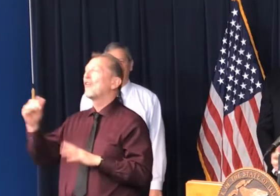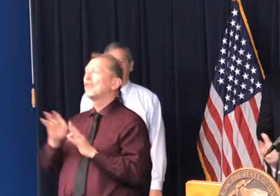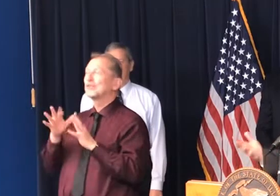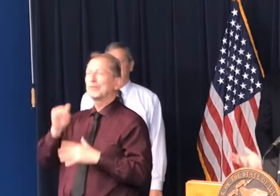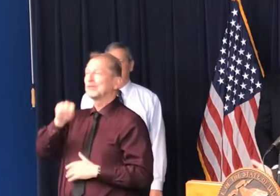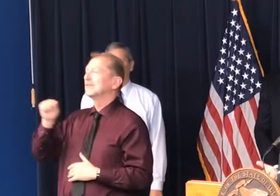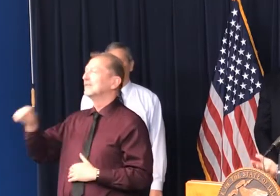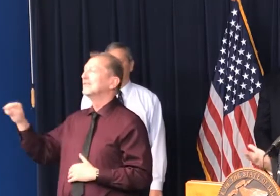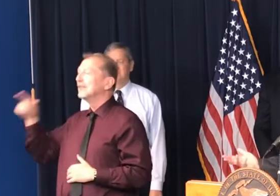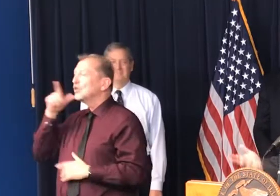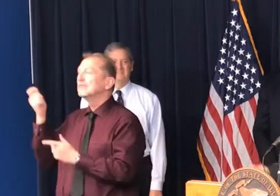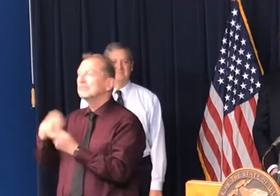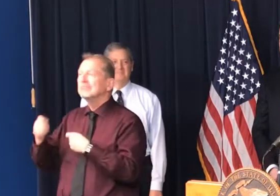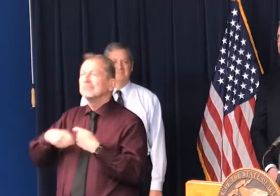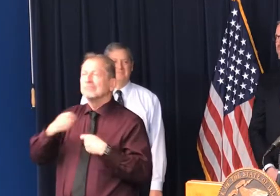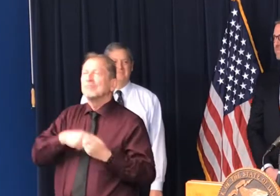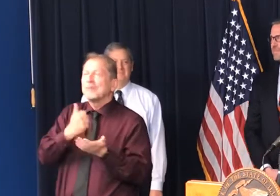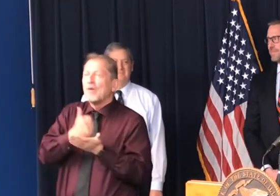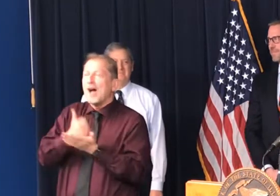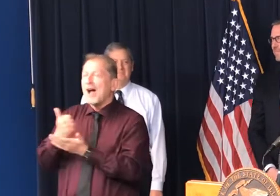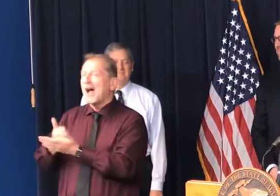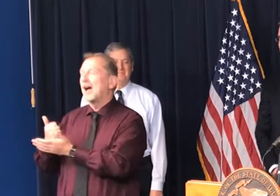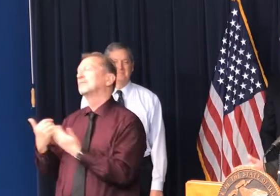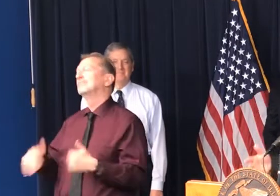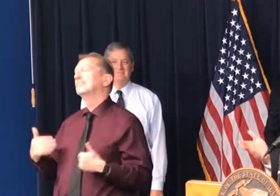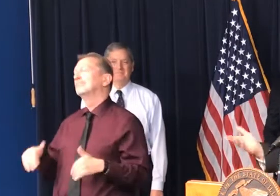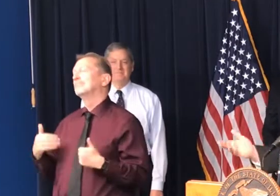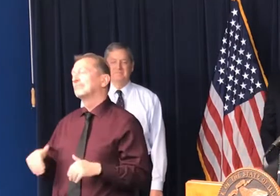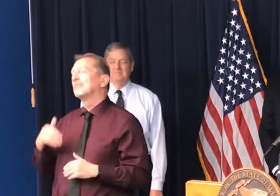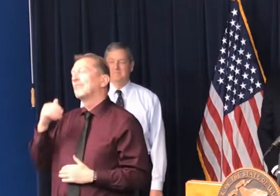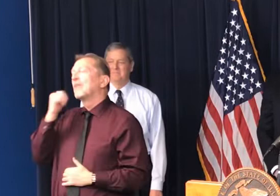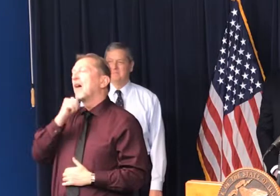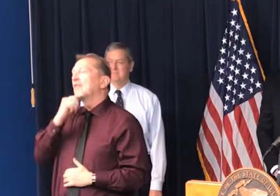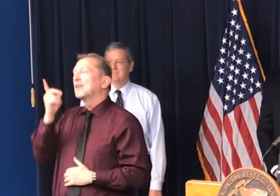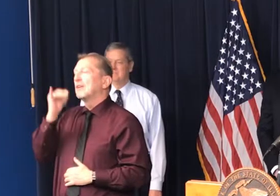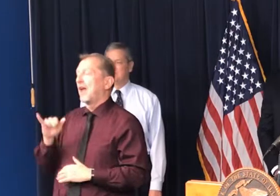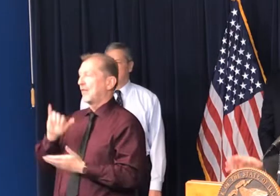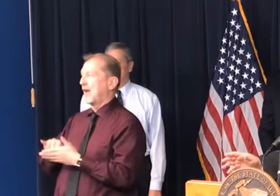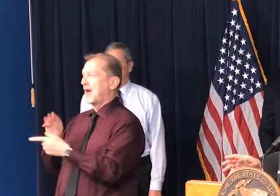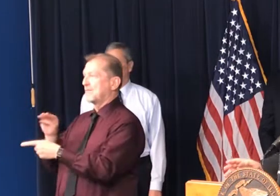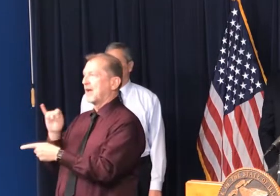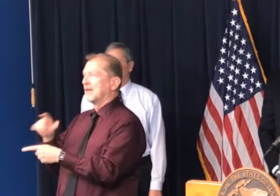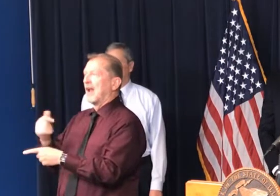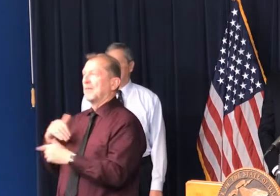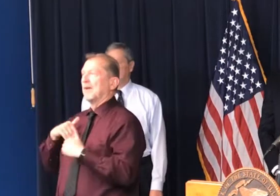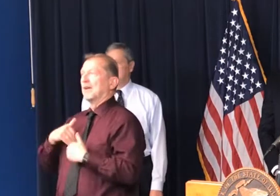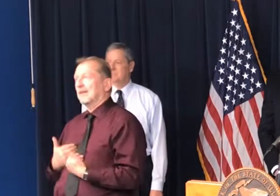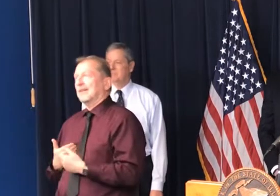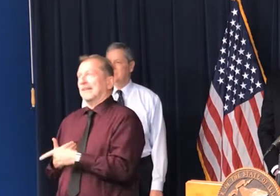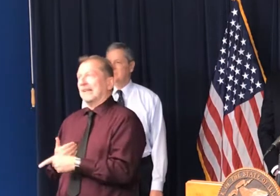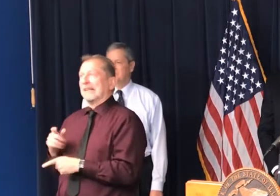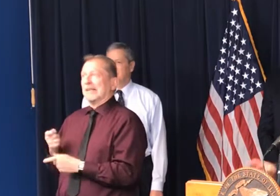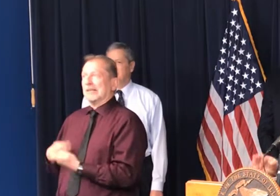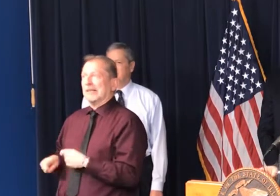have provided substitute services for every day when Michael gets a little bit tired. Some of us